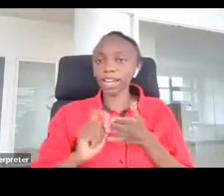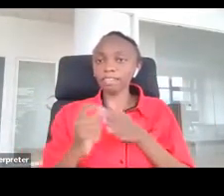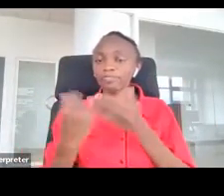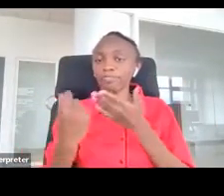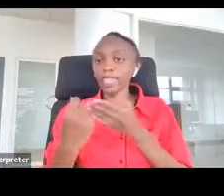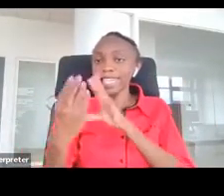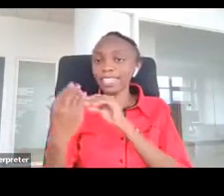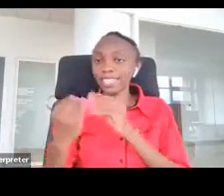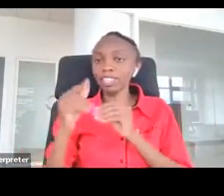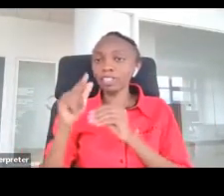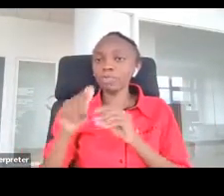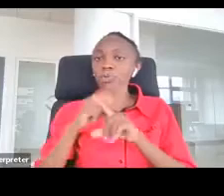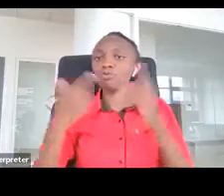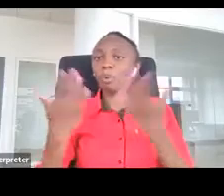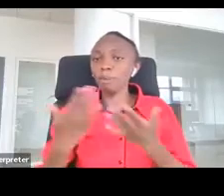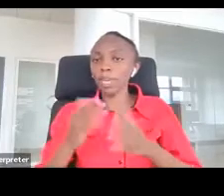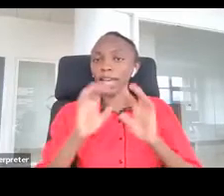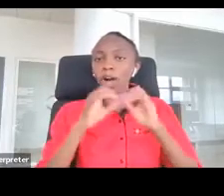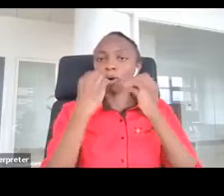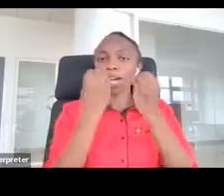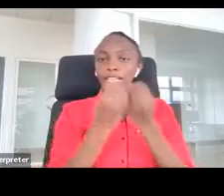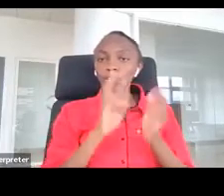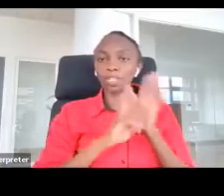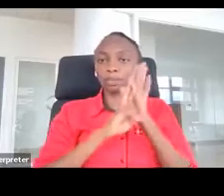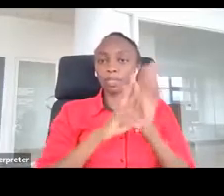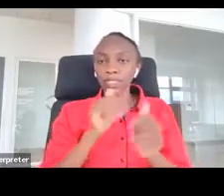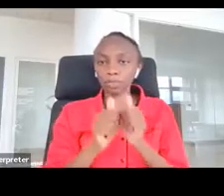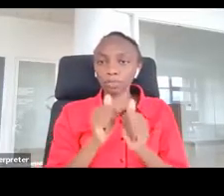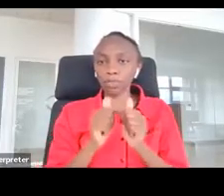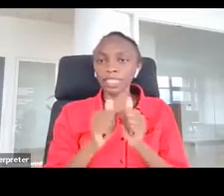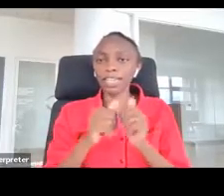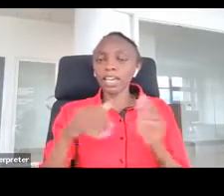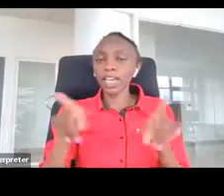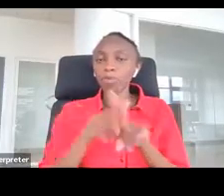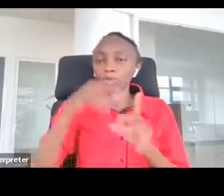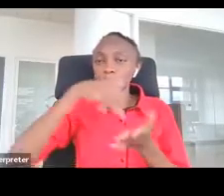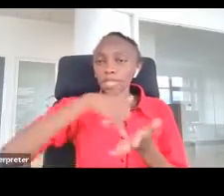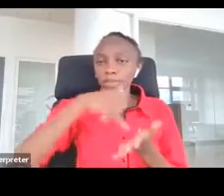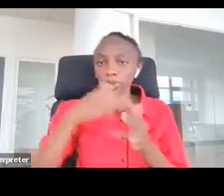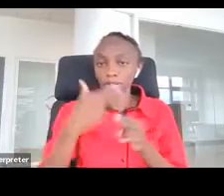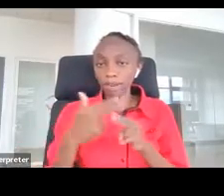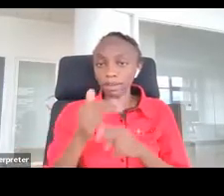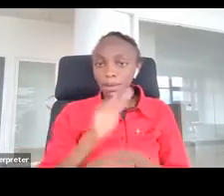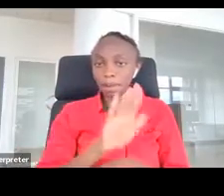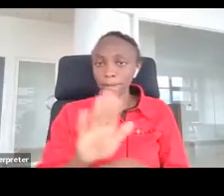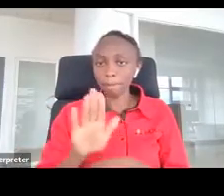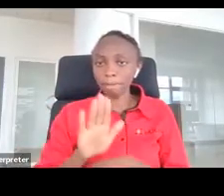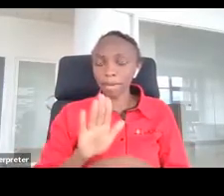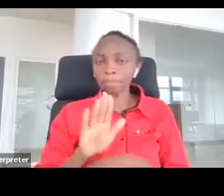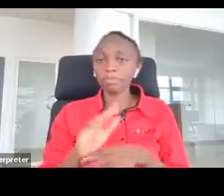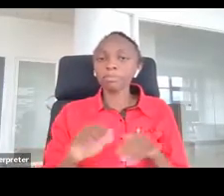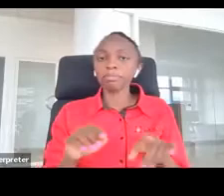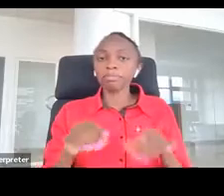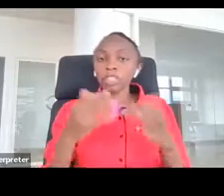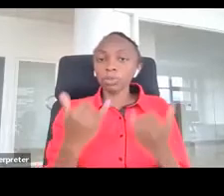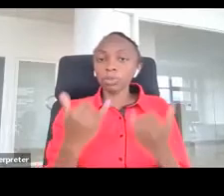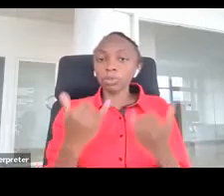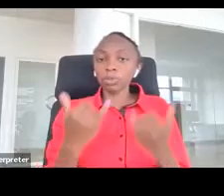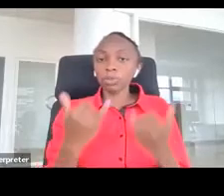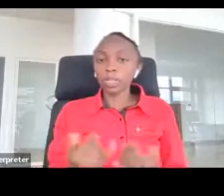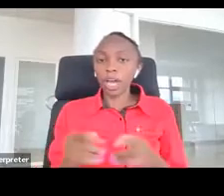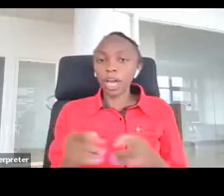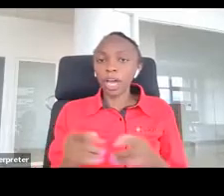which organization you represent, and you can write your name. So as we are going to proceed to the first item of